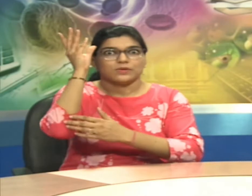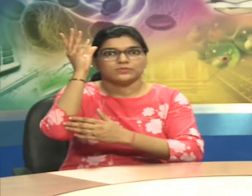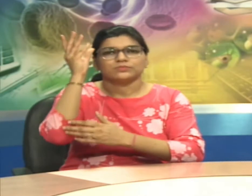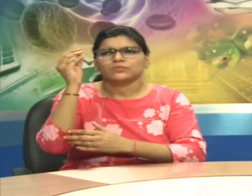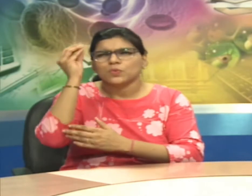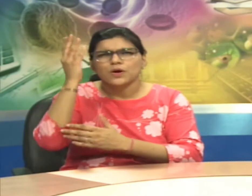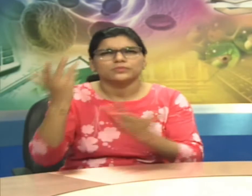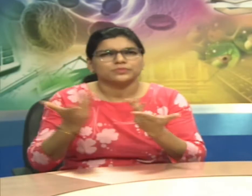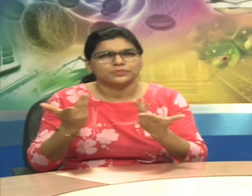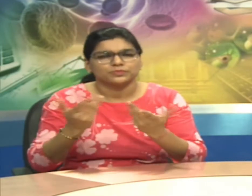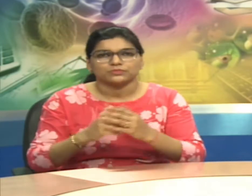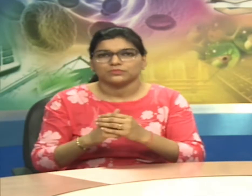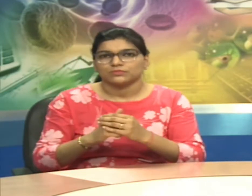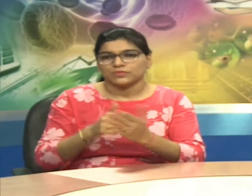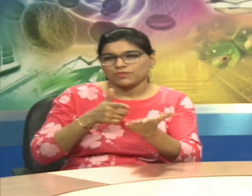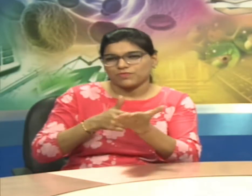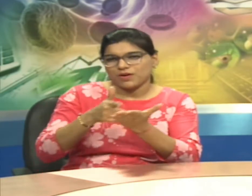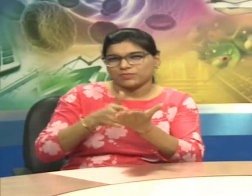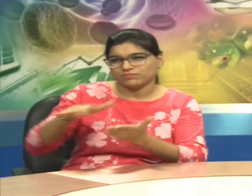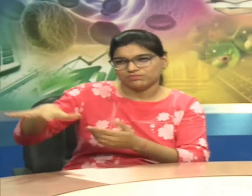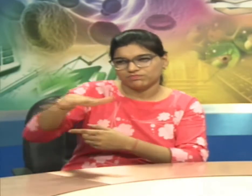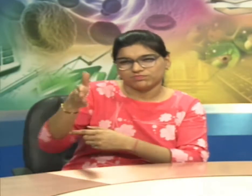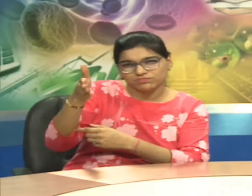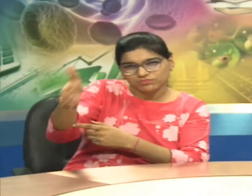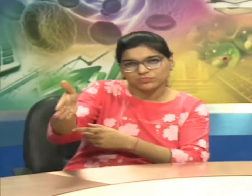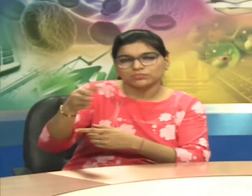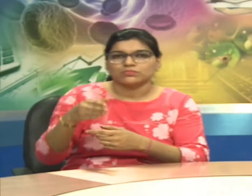Next word is aware. For